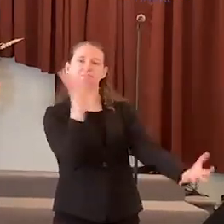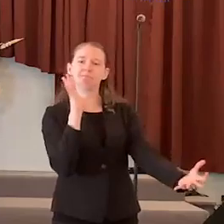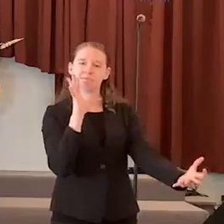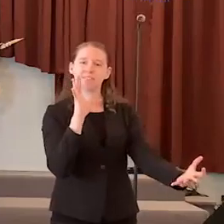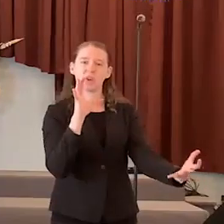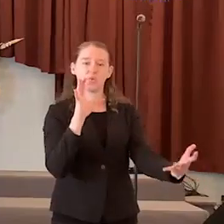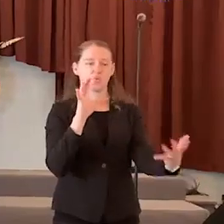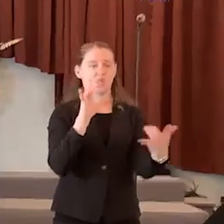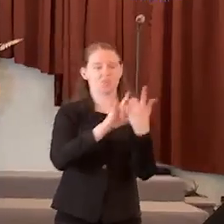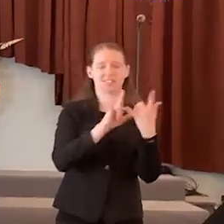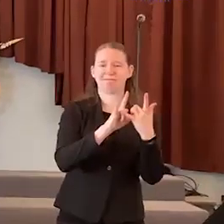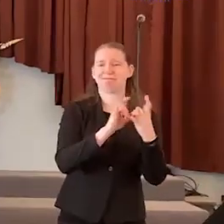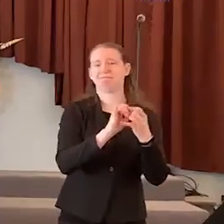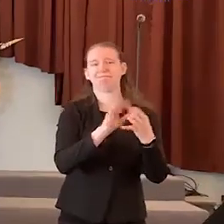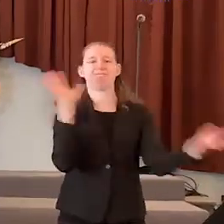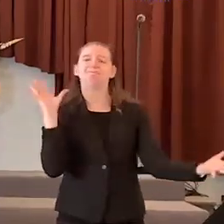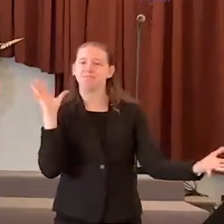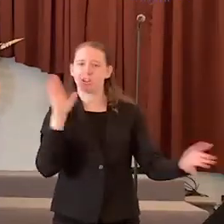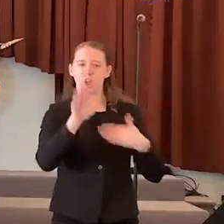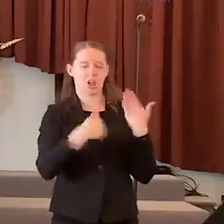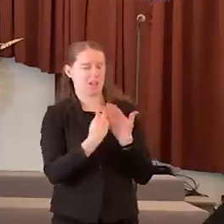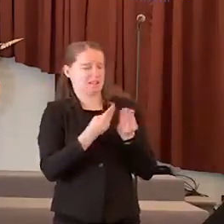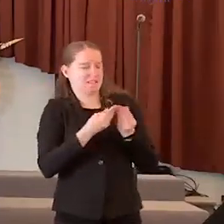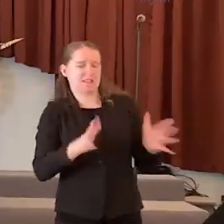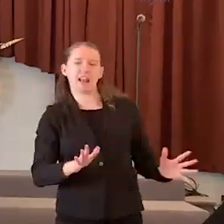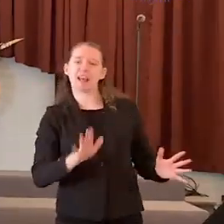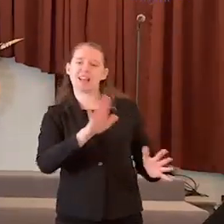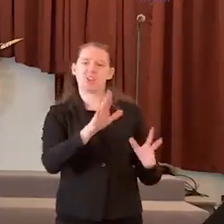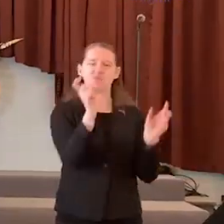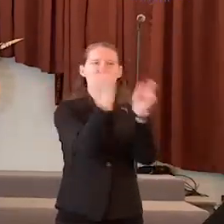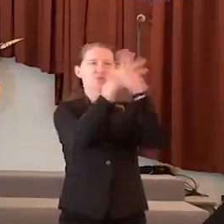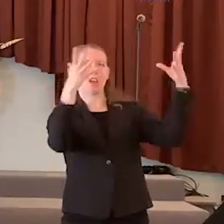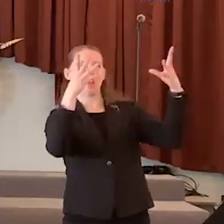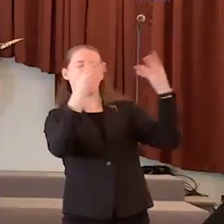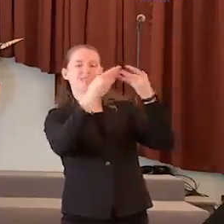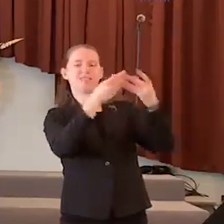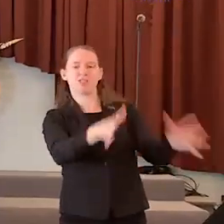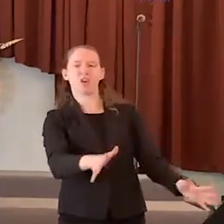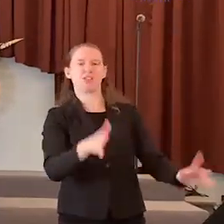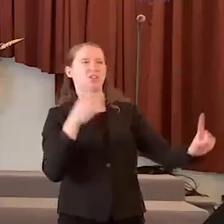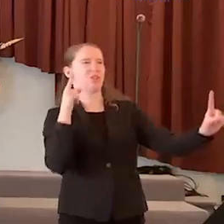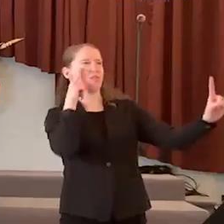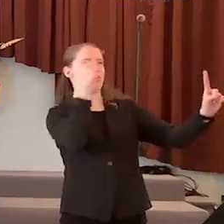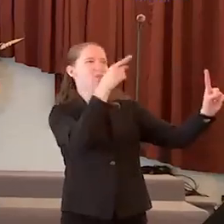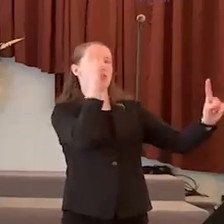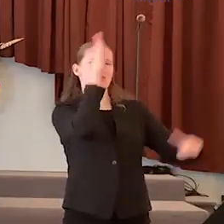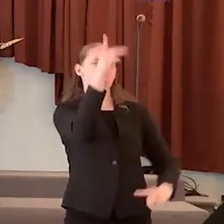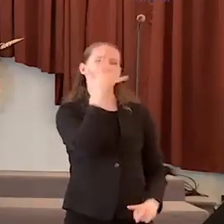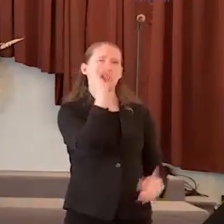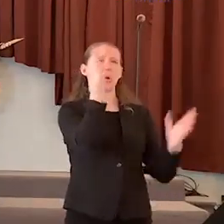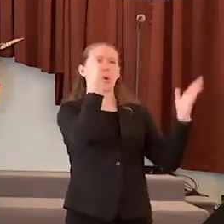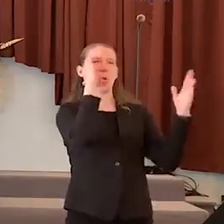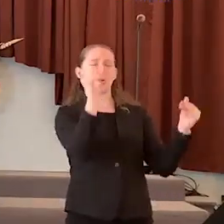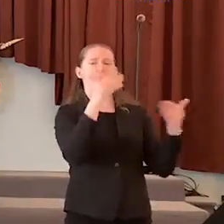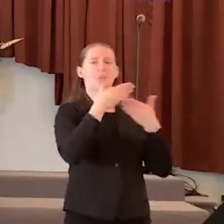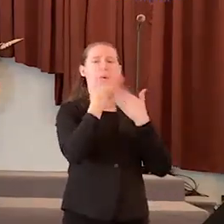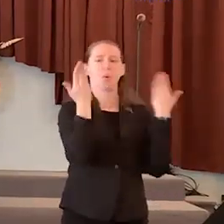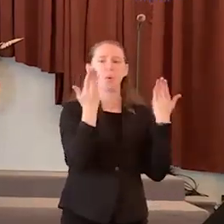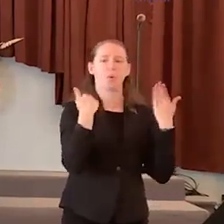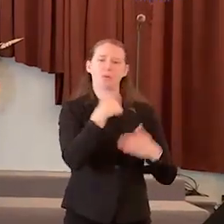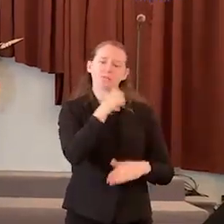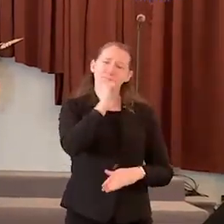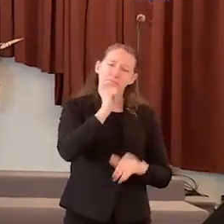loveless relationships, dashed dreams, and hopeless futures. But he